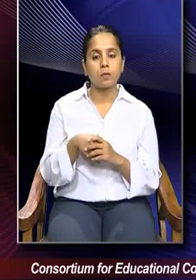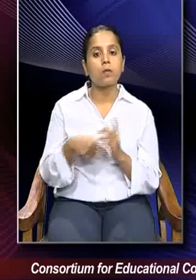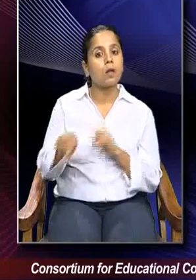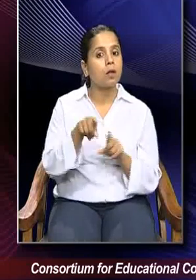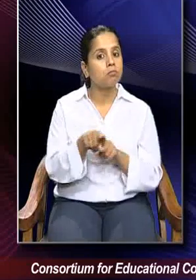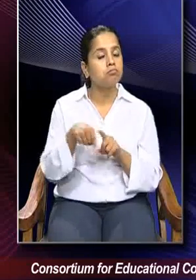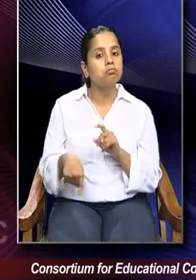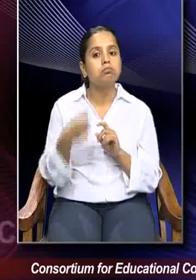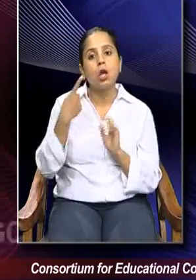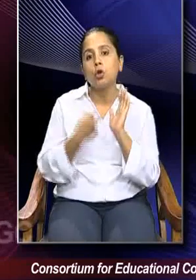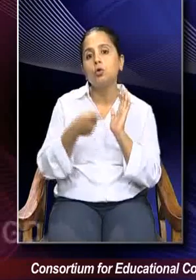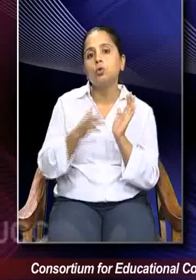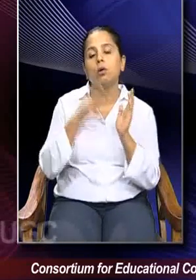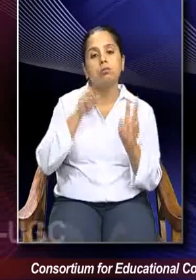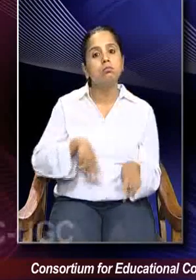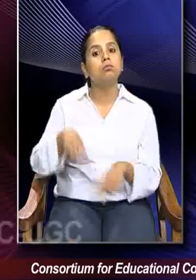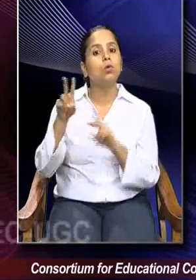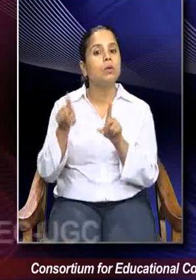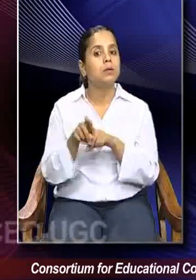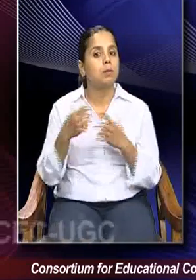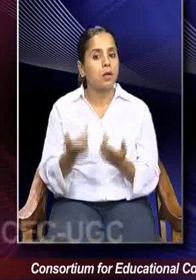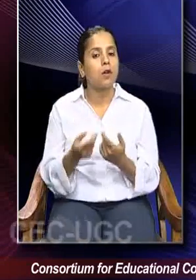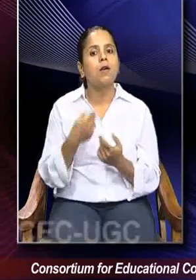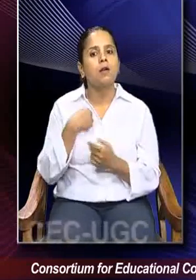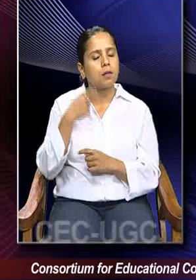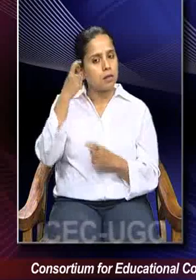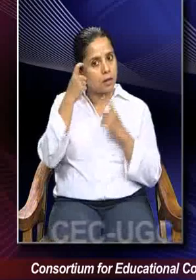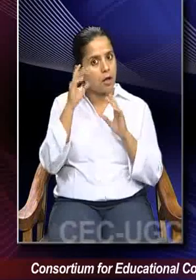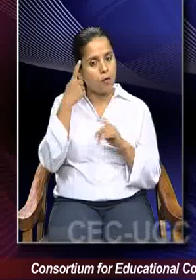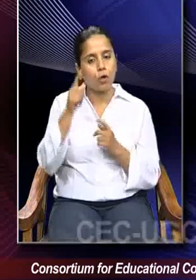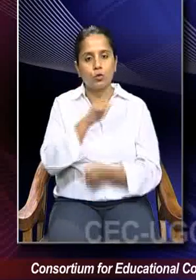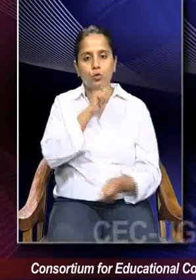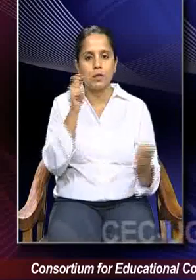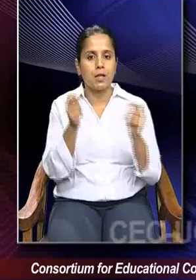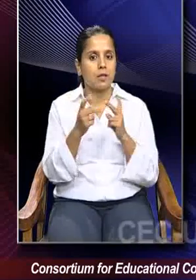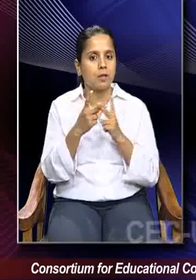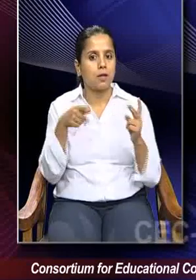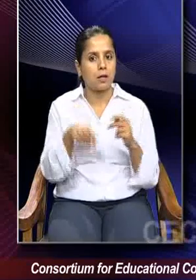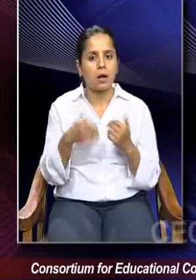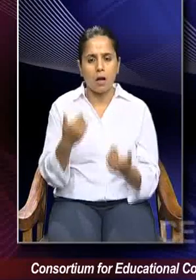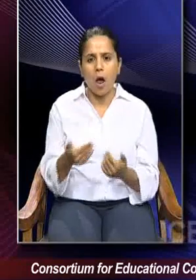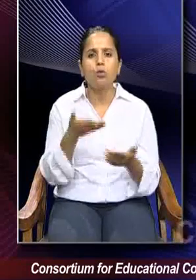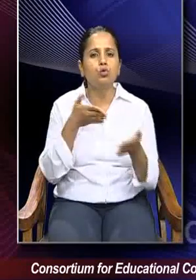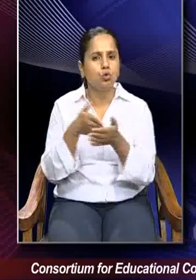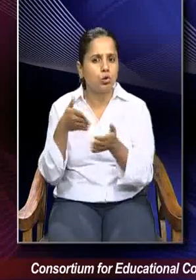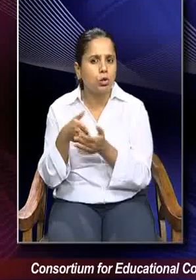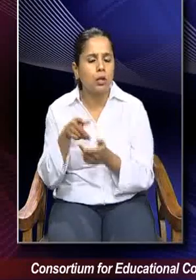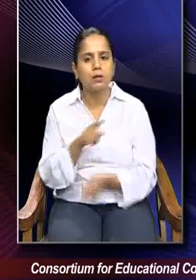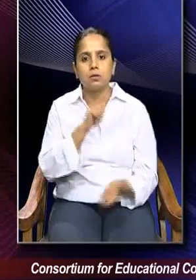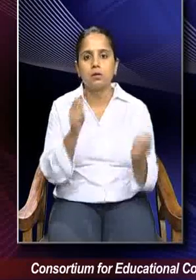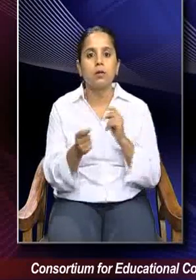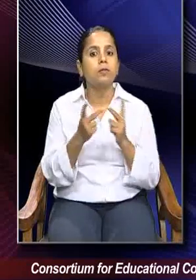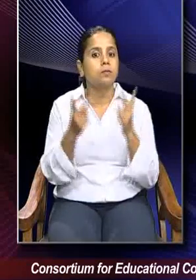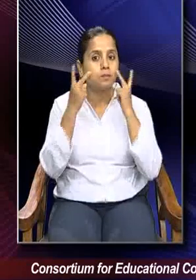as a model and as a food for thought for changing the present challenges and giving